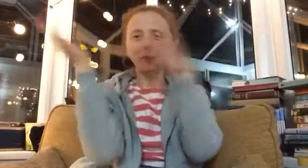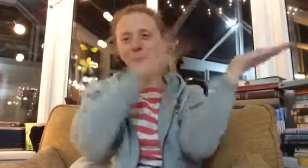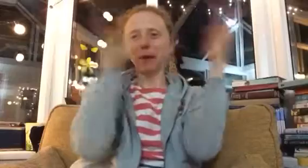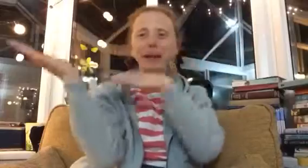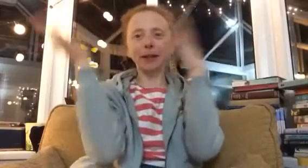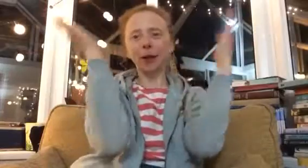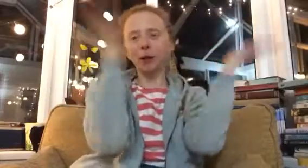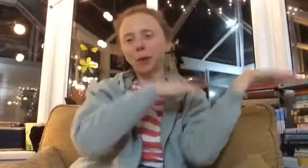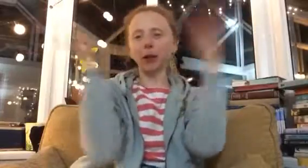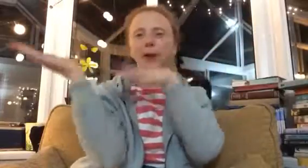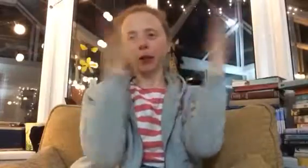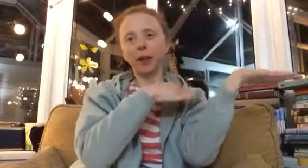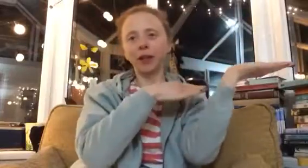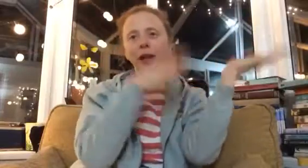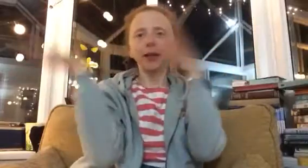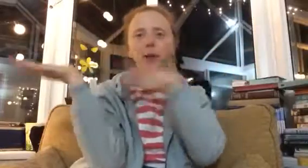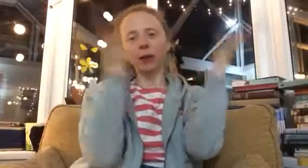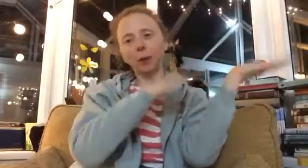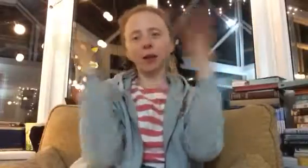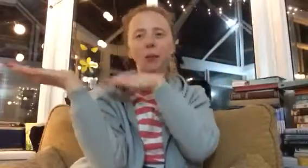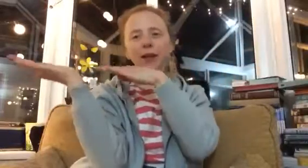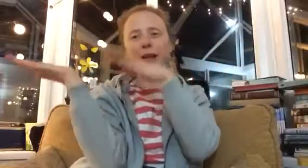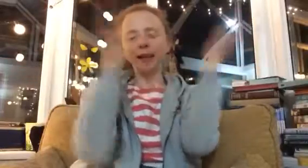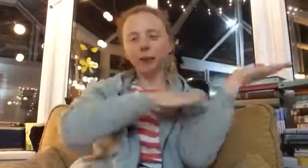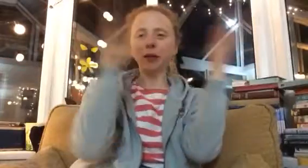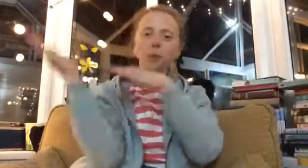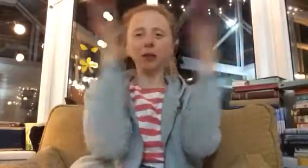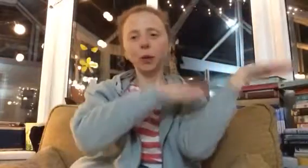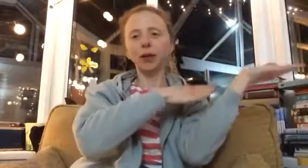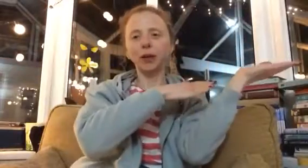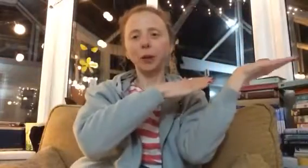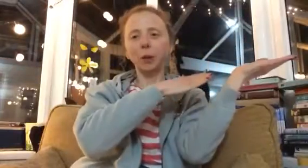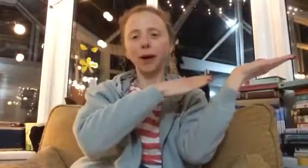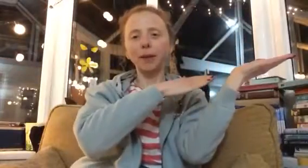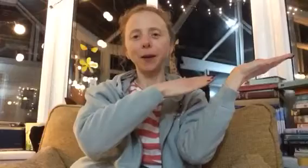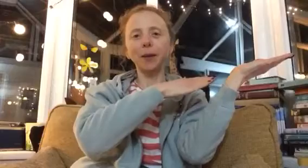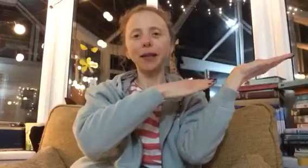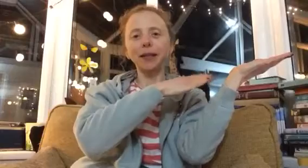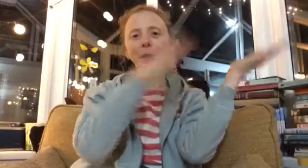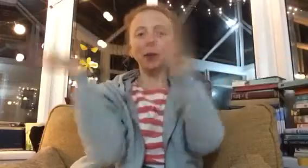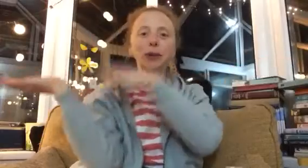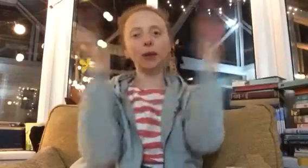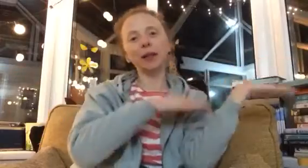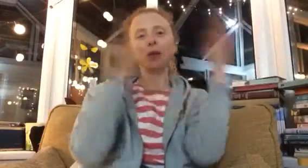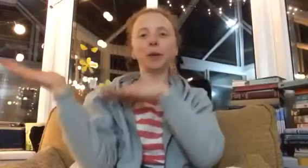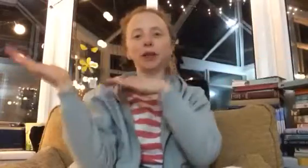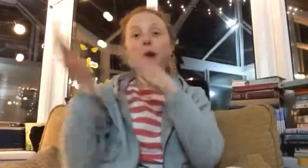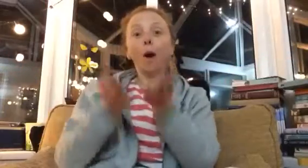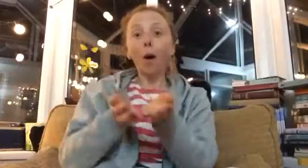On the bus go swish, swish, swish, swish, swish, swish, swish, swish, swish. The wipers on the bus go swish, swish, swish